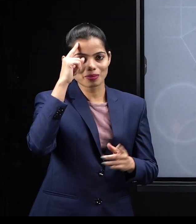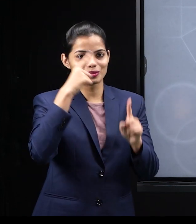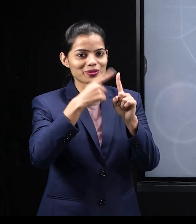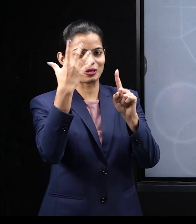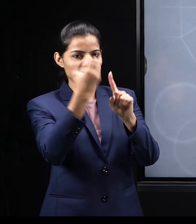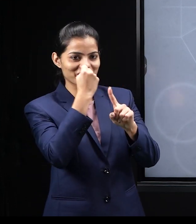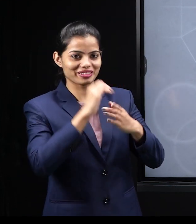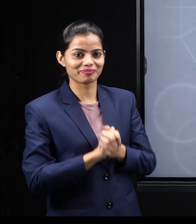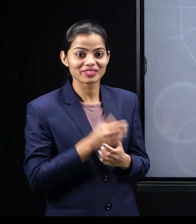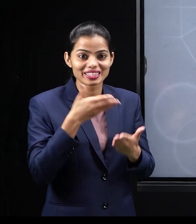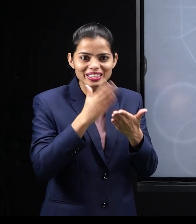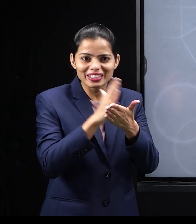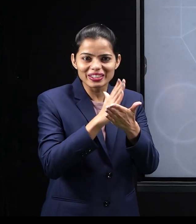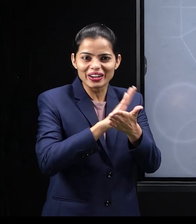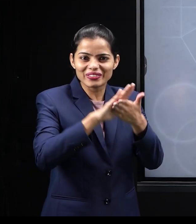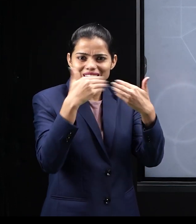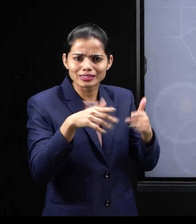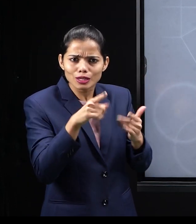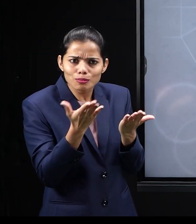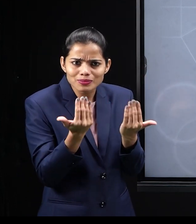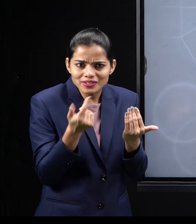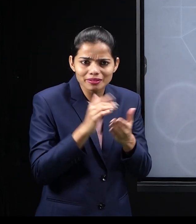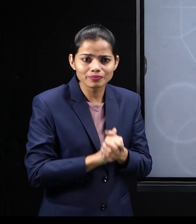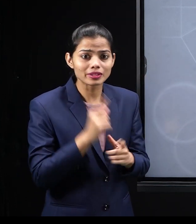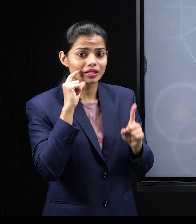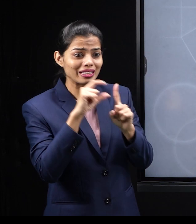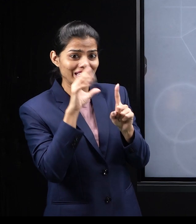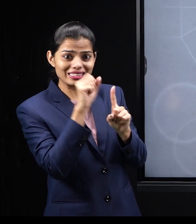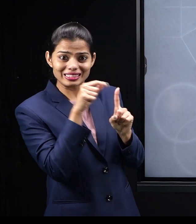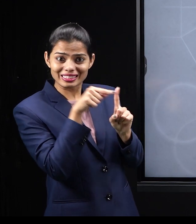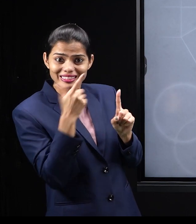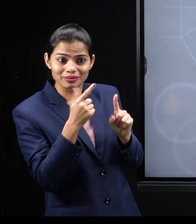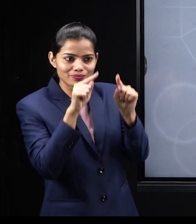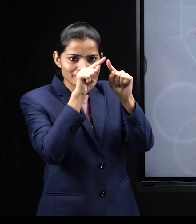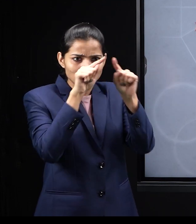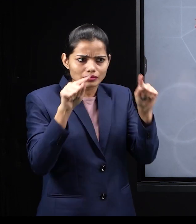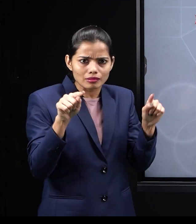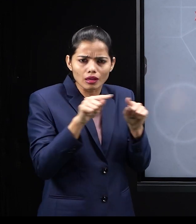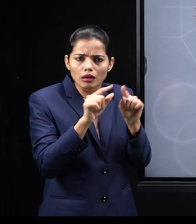Learning outcomes. At the end of this lesson, you will be able to